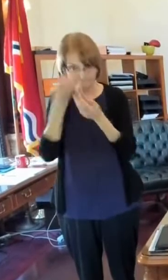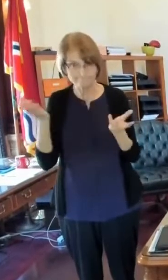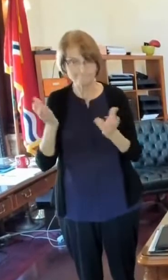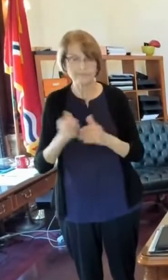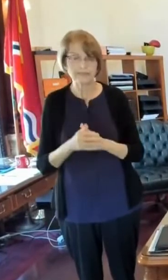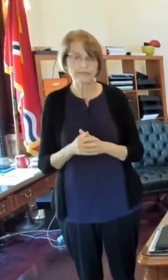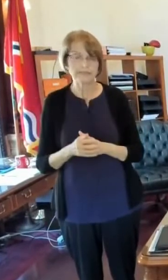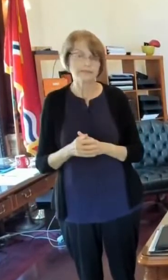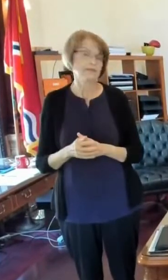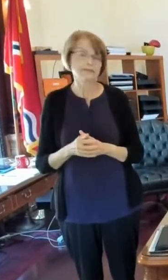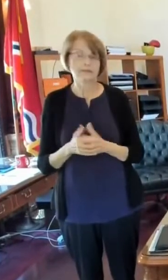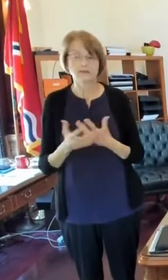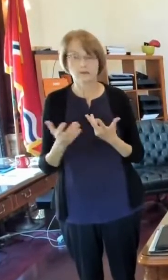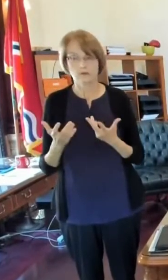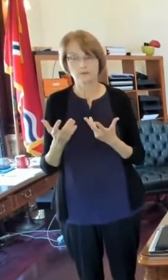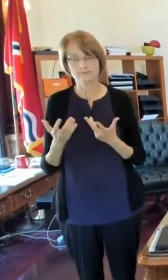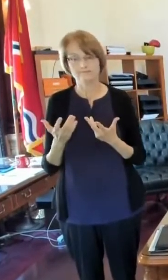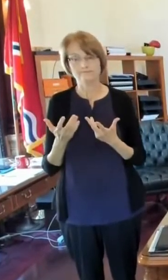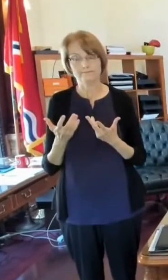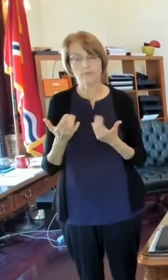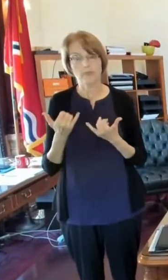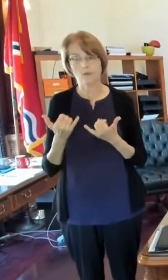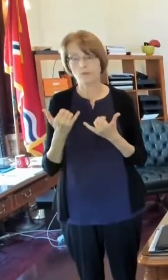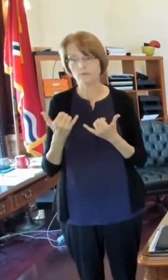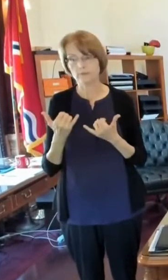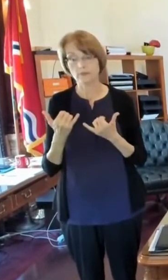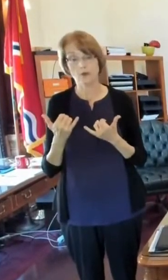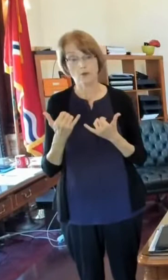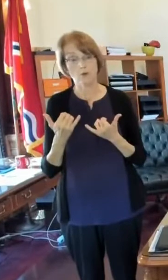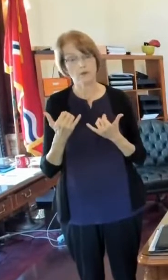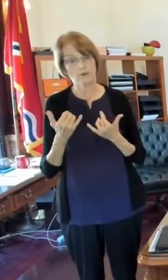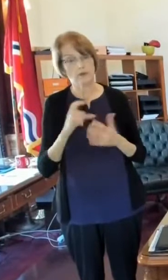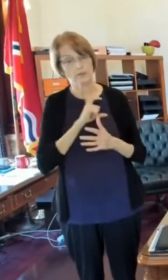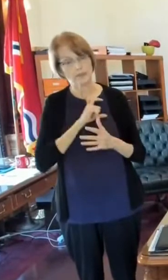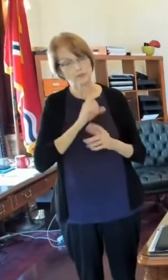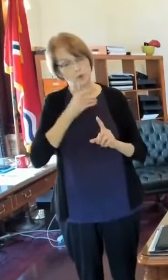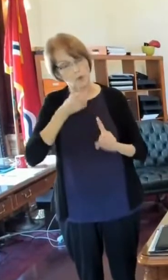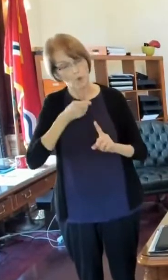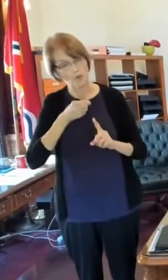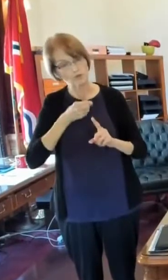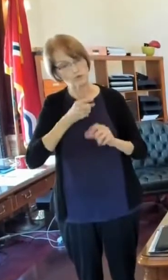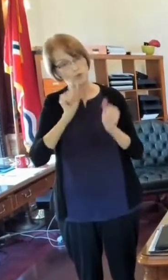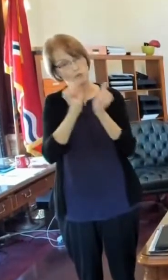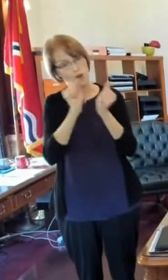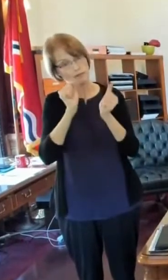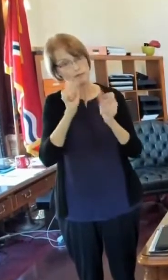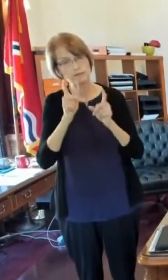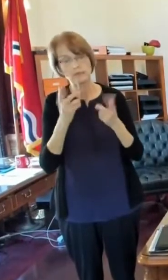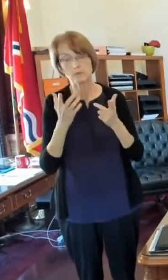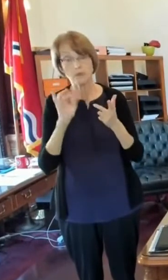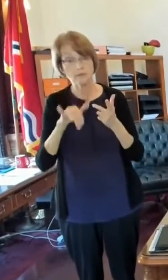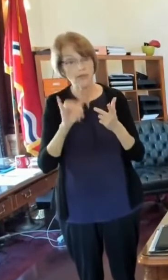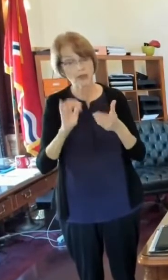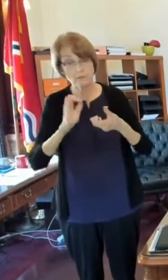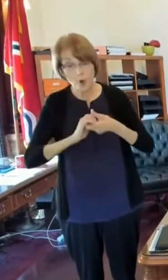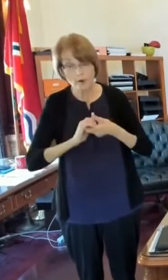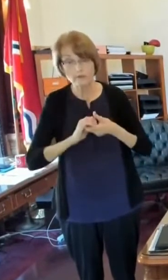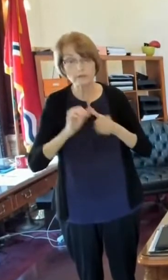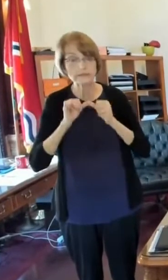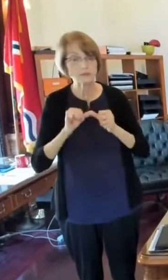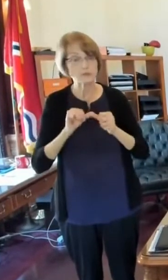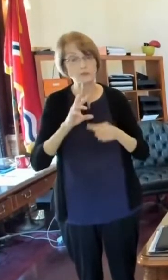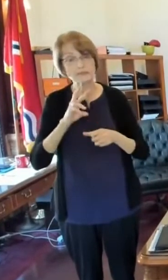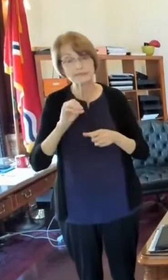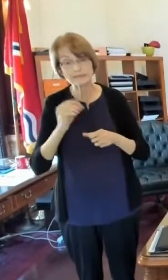Because this is, an operation where we're trying to arrest people. So will it be 60 days, 90 days, till the end of the